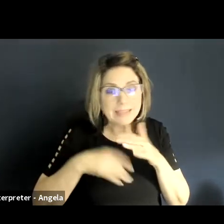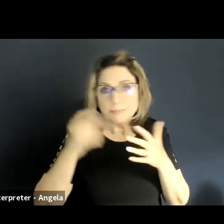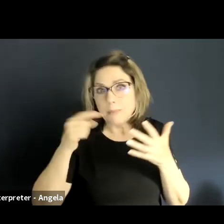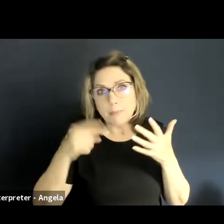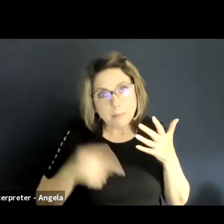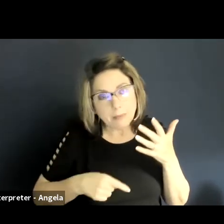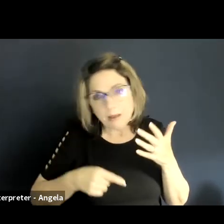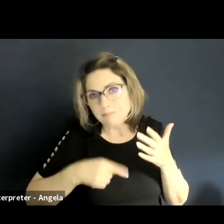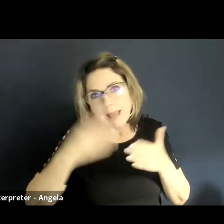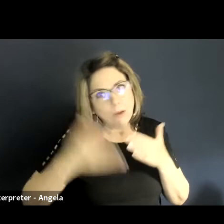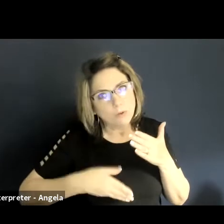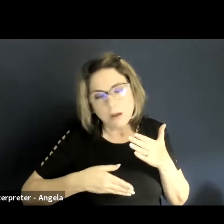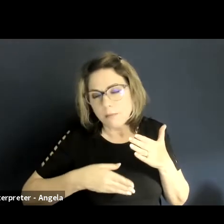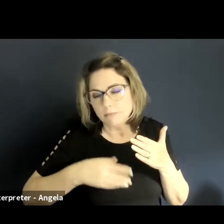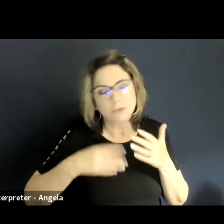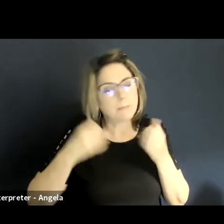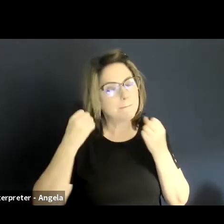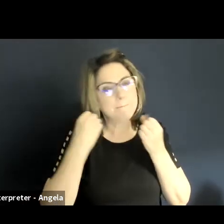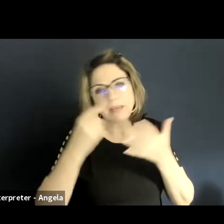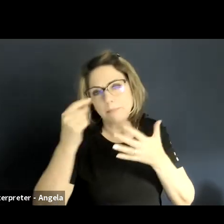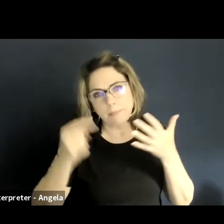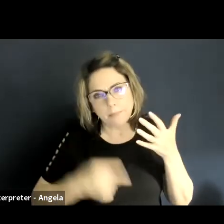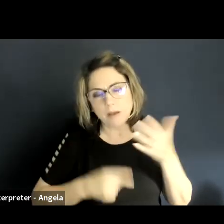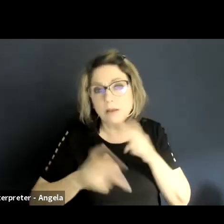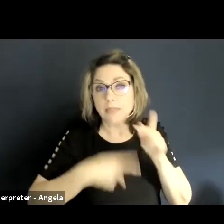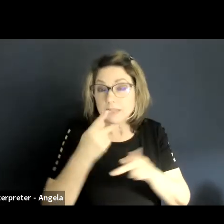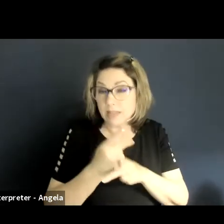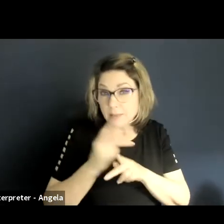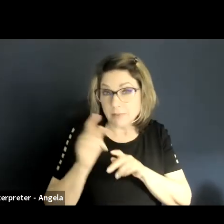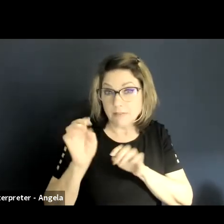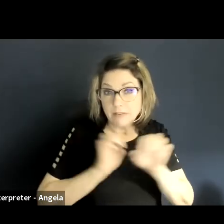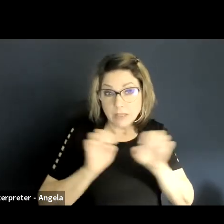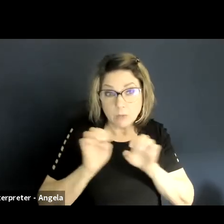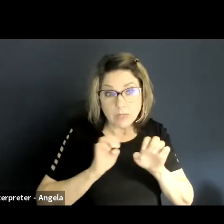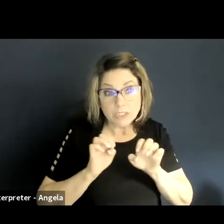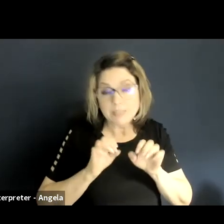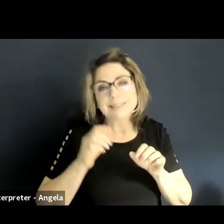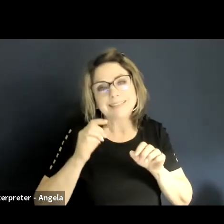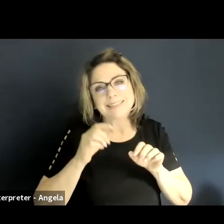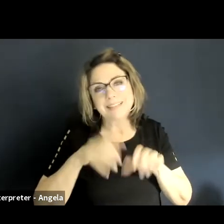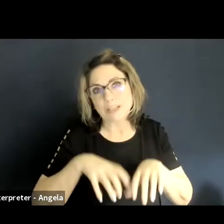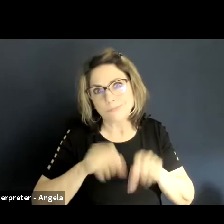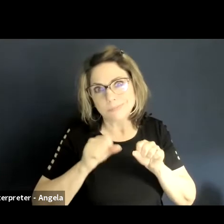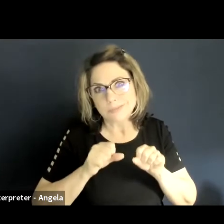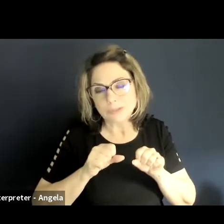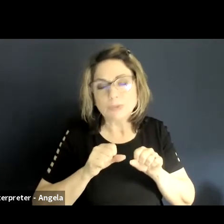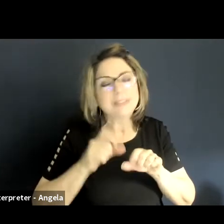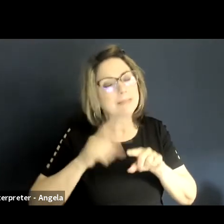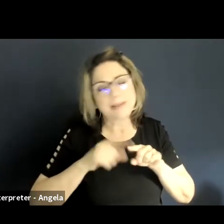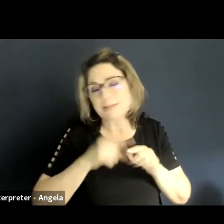lot more. The type of evaluation you undertake to improve your programs depends on what you want to learn about the